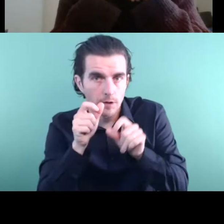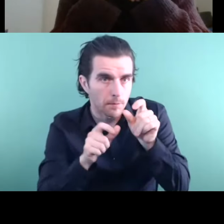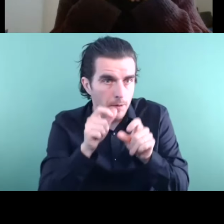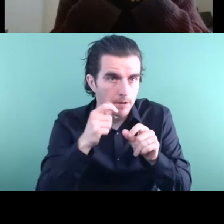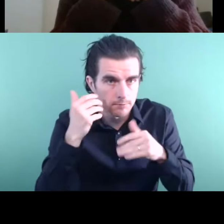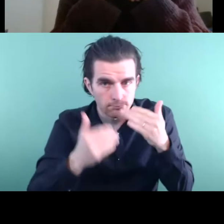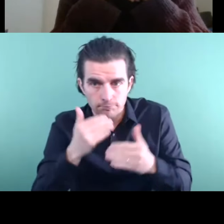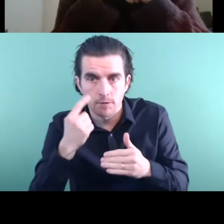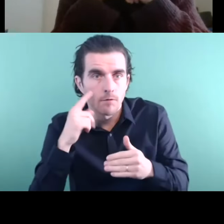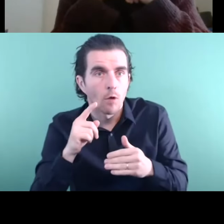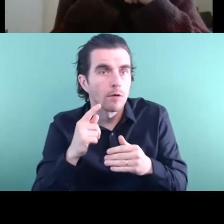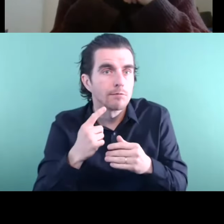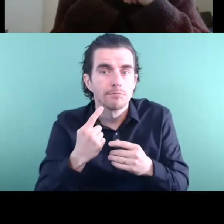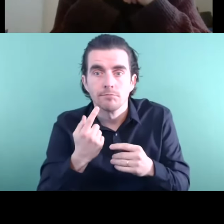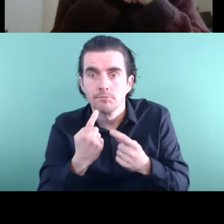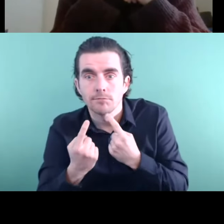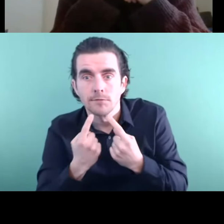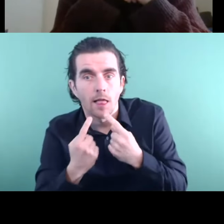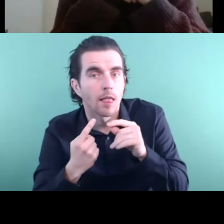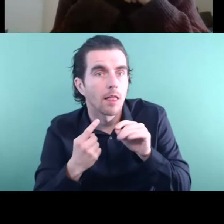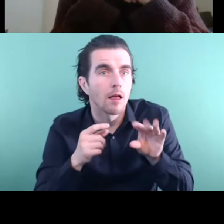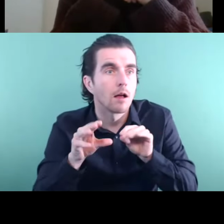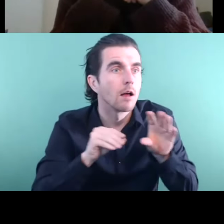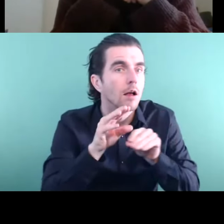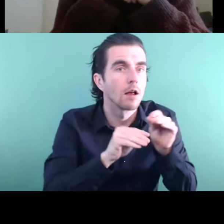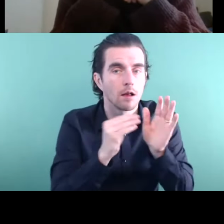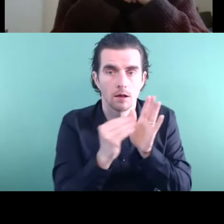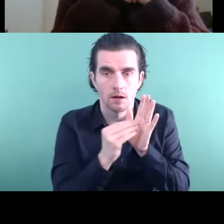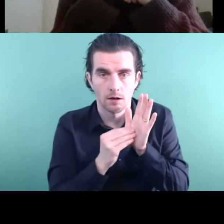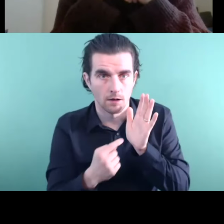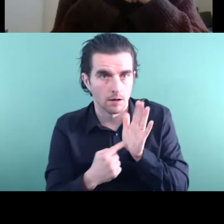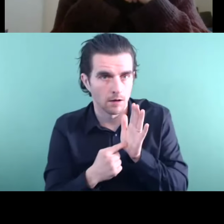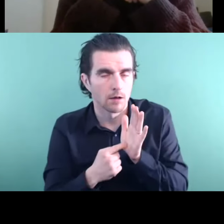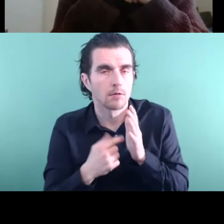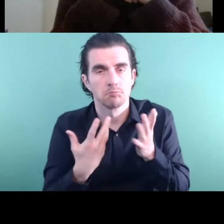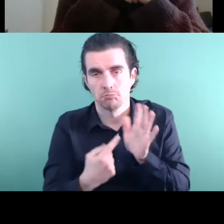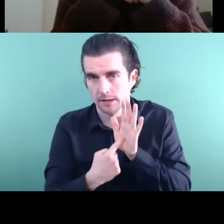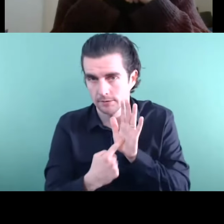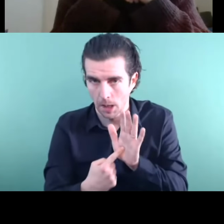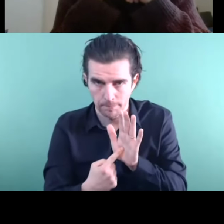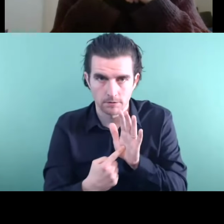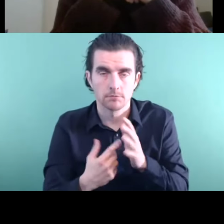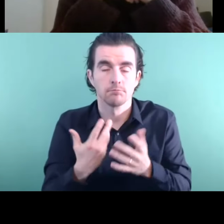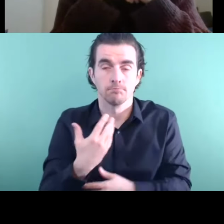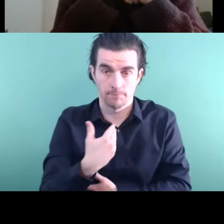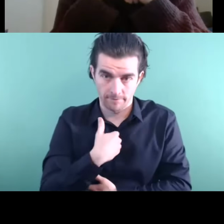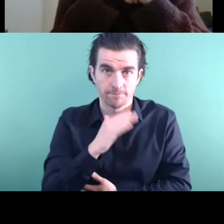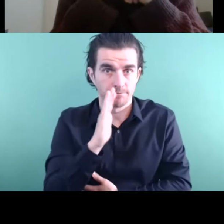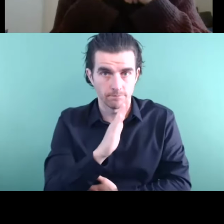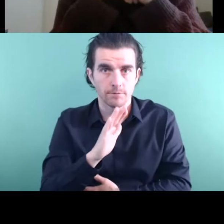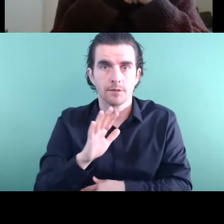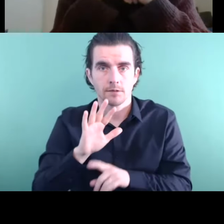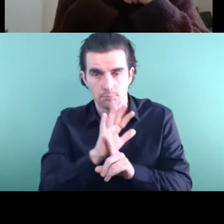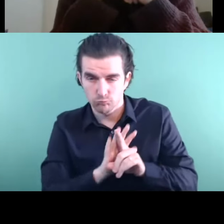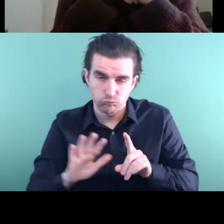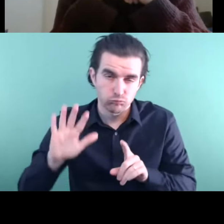UK Statistics Authority. It has also the Government Science Office. It has a number of what